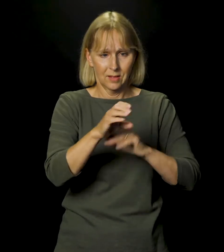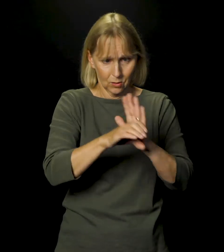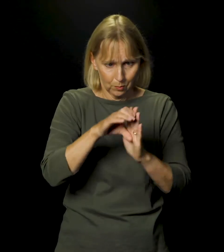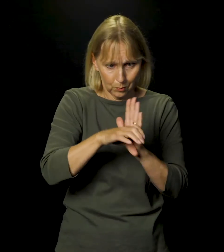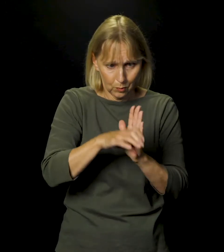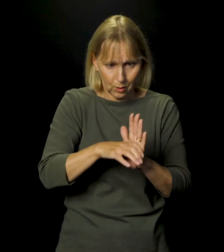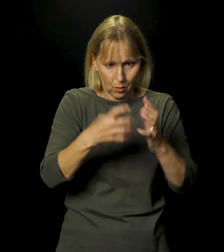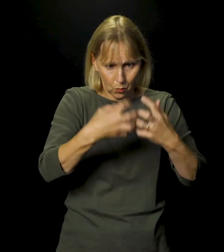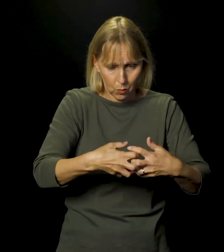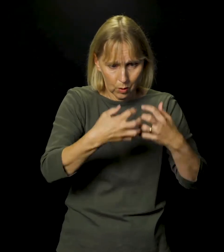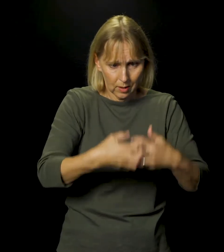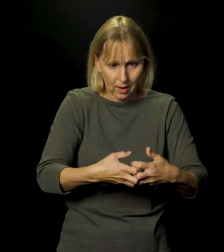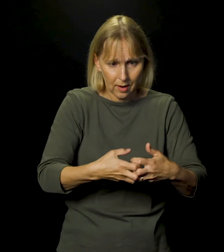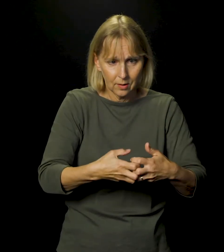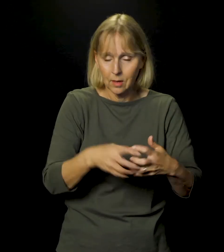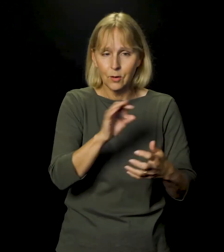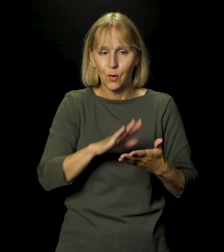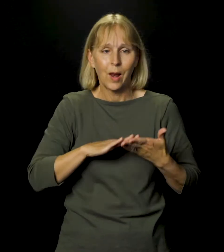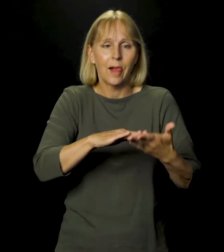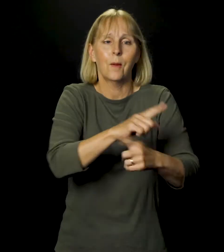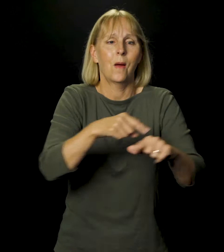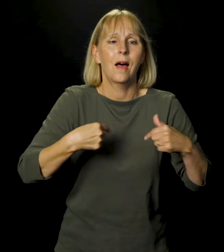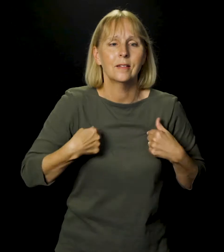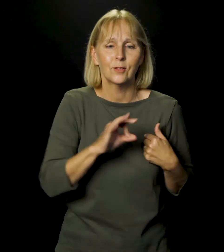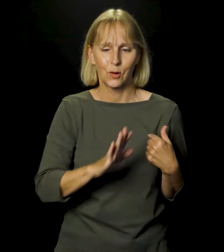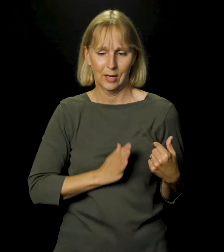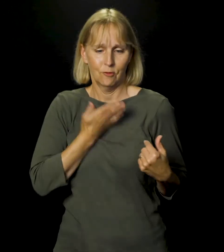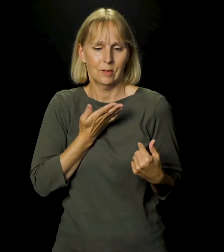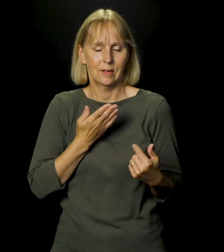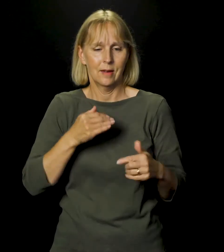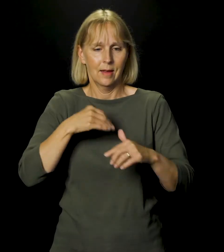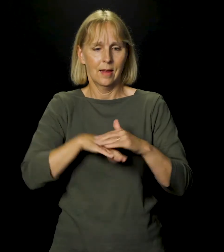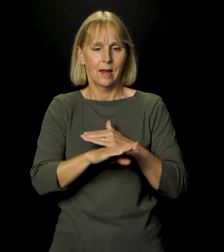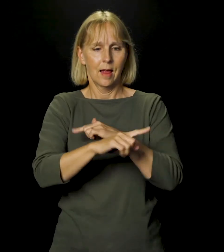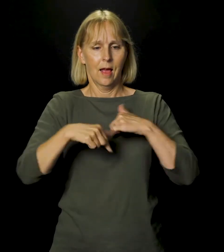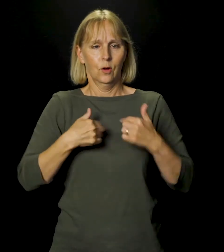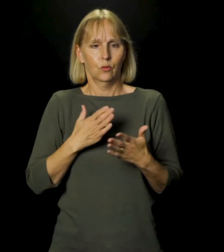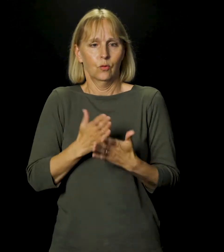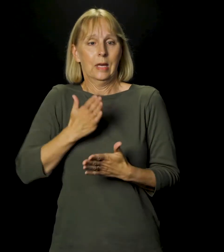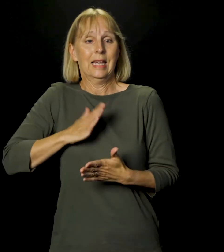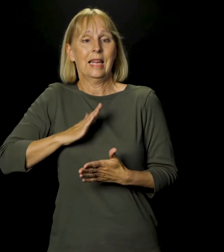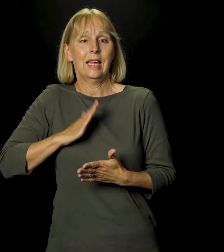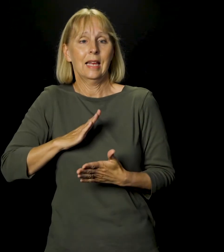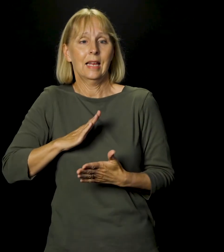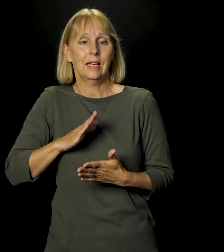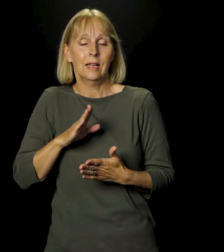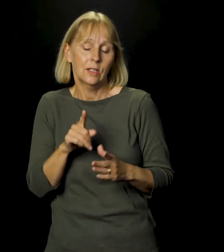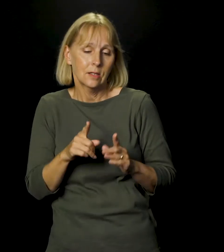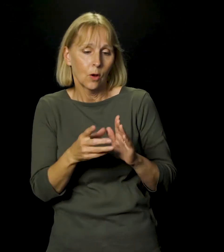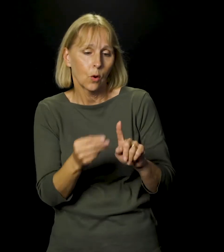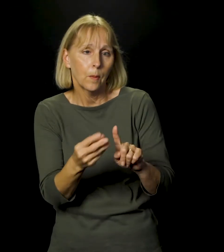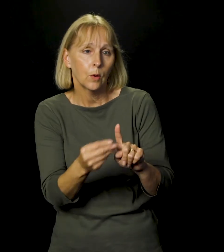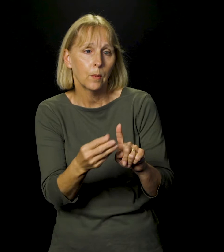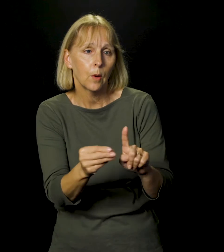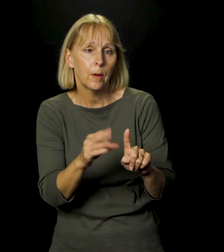saying depression is broken, but the bits inside of us that, I don't know, maybe we're just drawn to thinking in a way